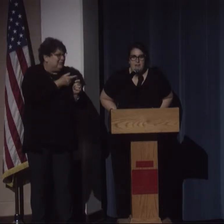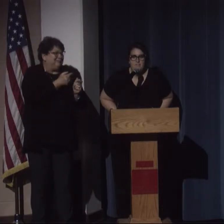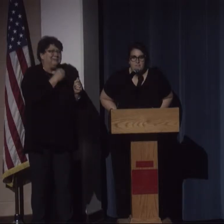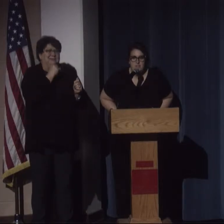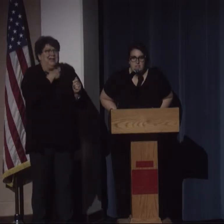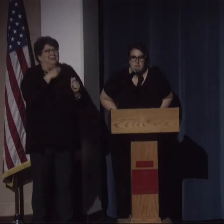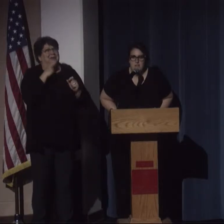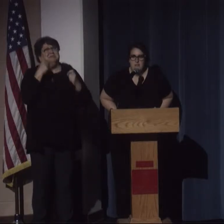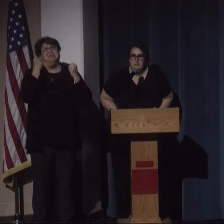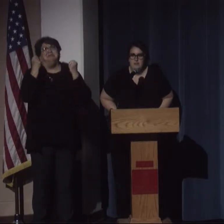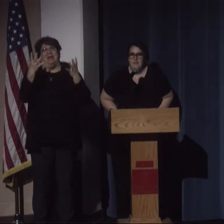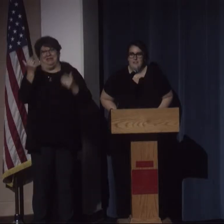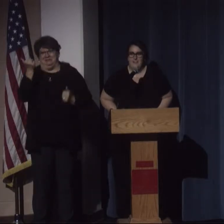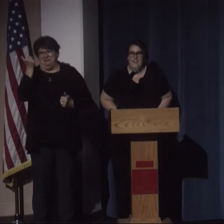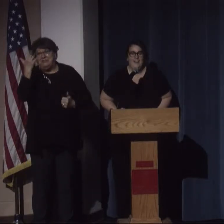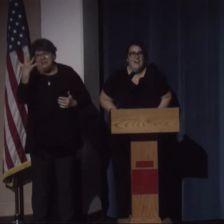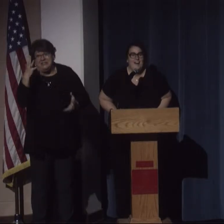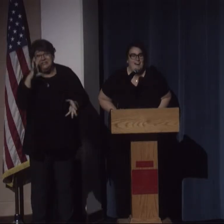lie. I have 15.